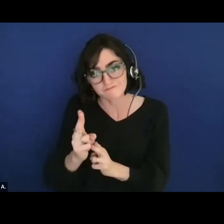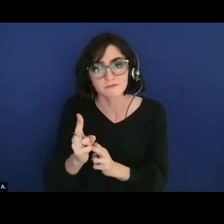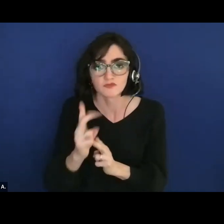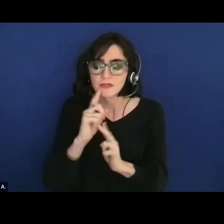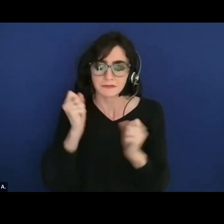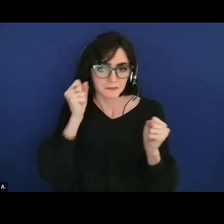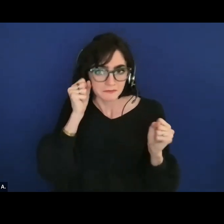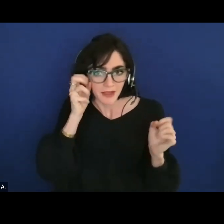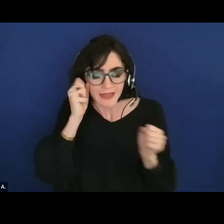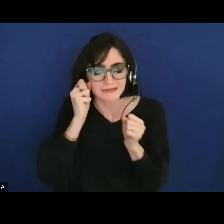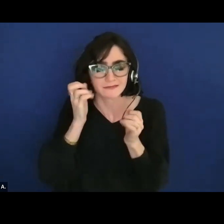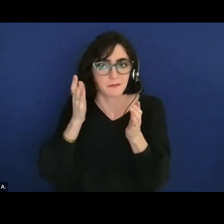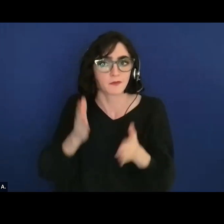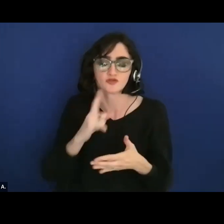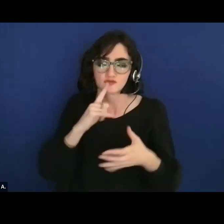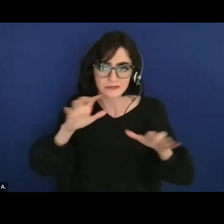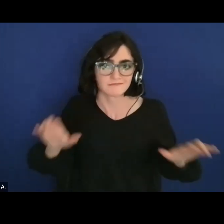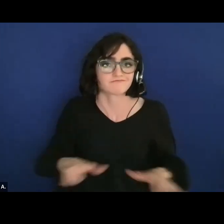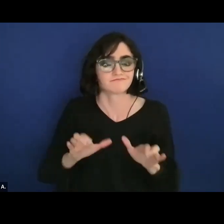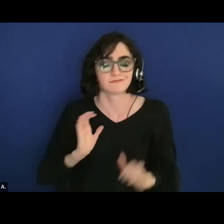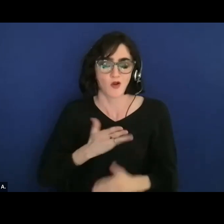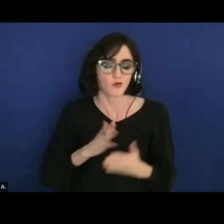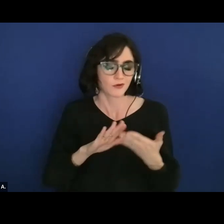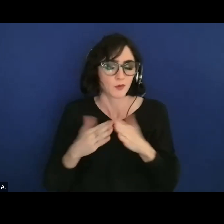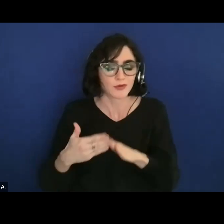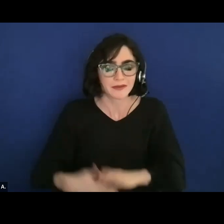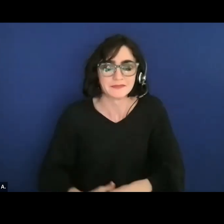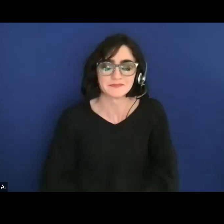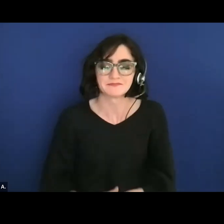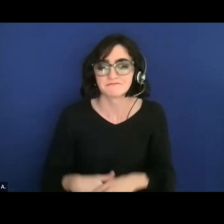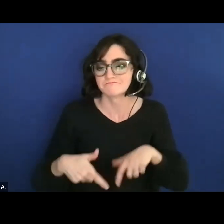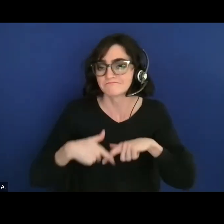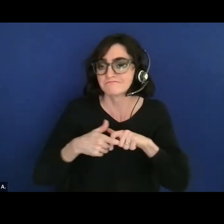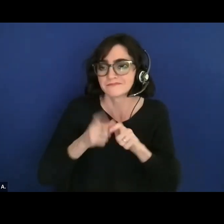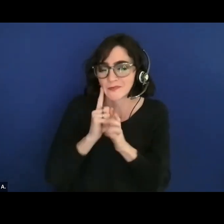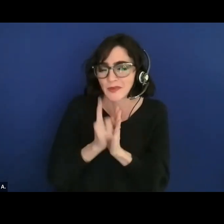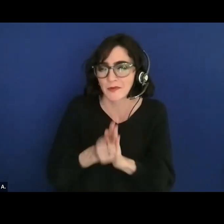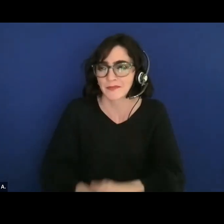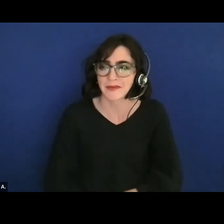tremendous contributor to our community. So let's pause for a moment here.